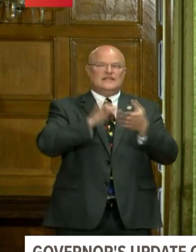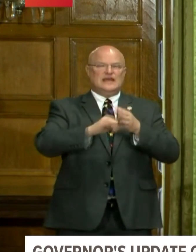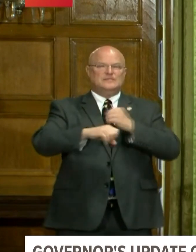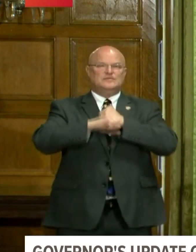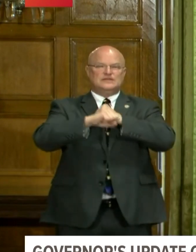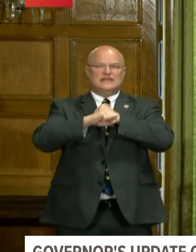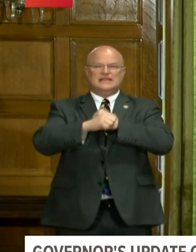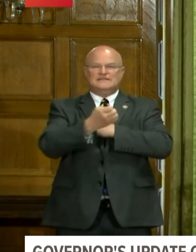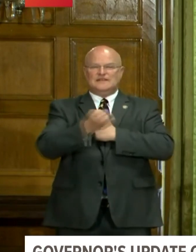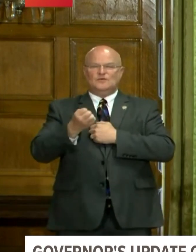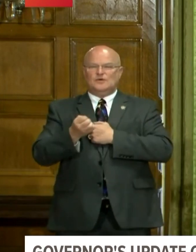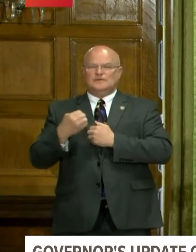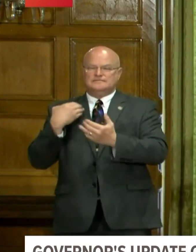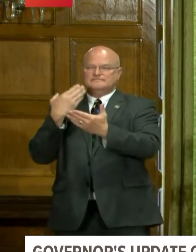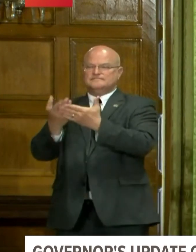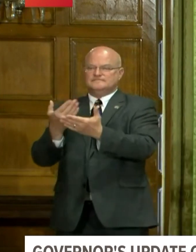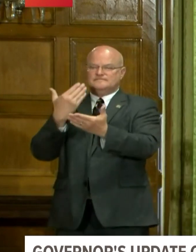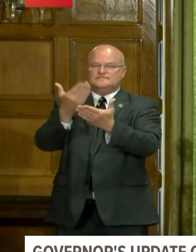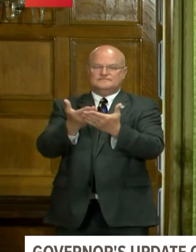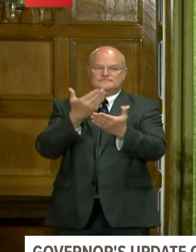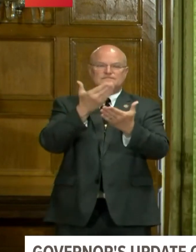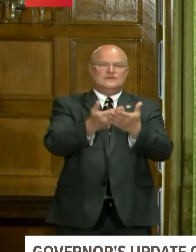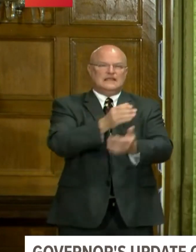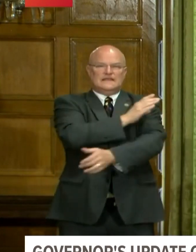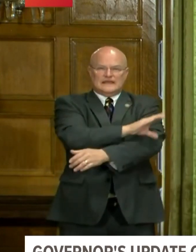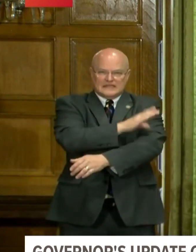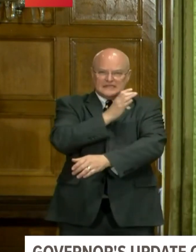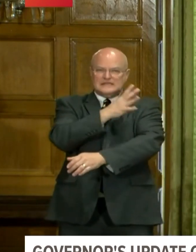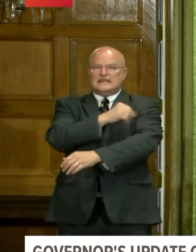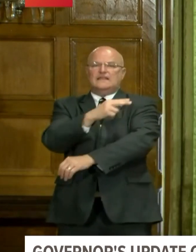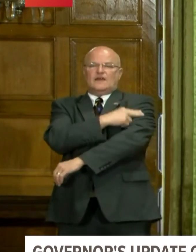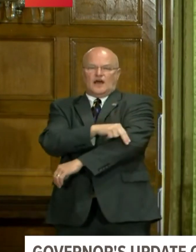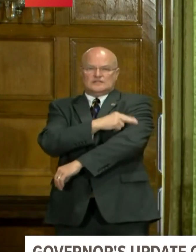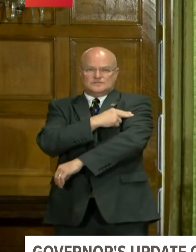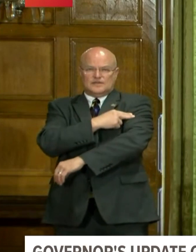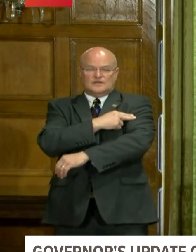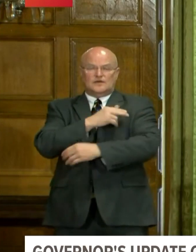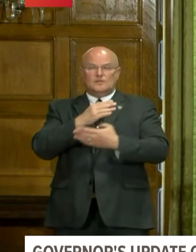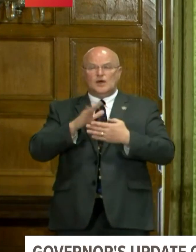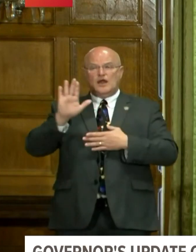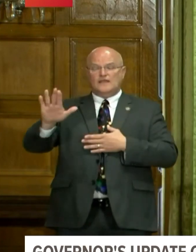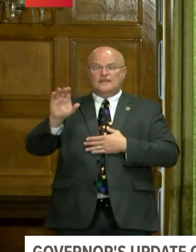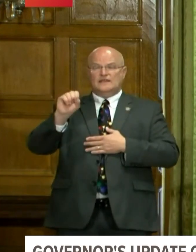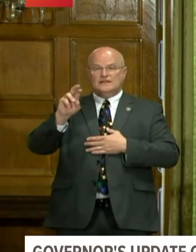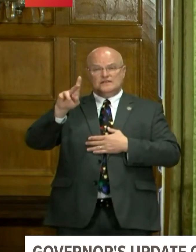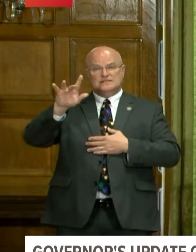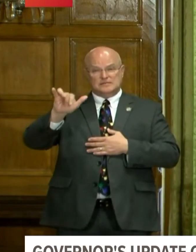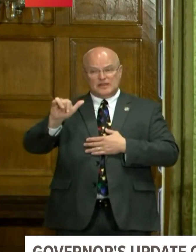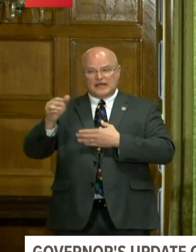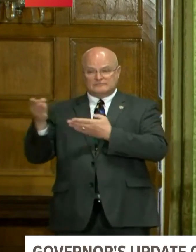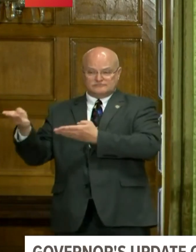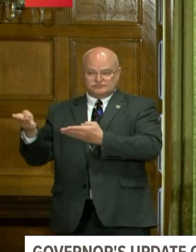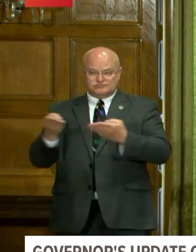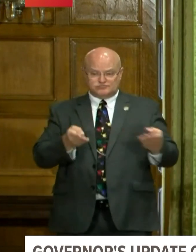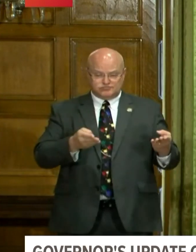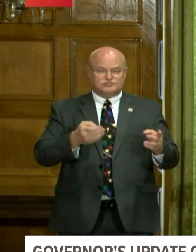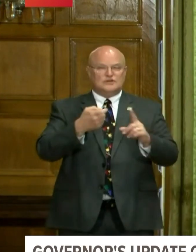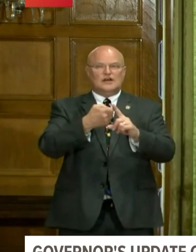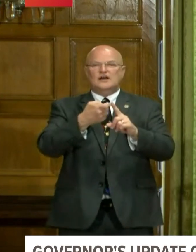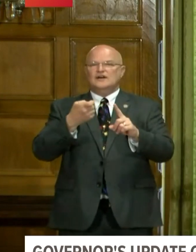protective equipment to get to the clinics and the hospitals. It's partly their supply chain, it's partly what comes